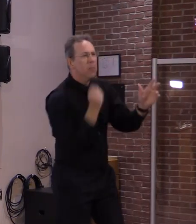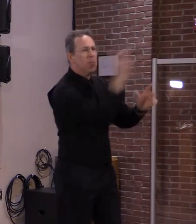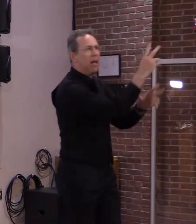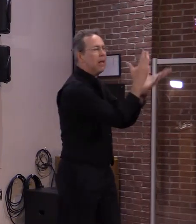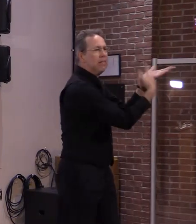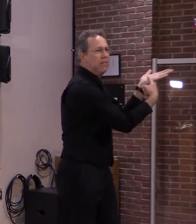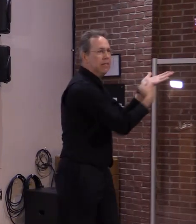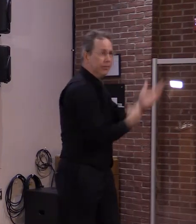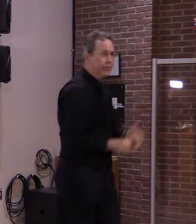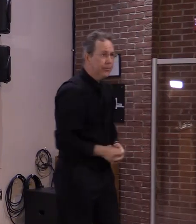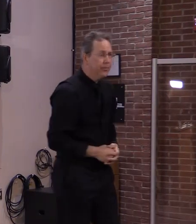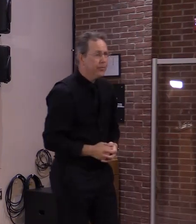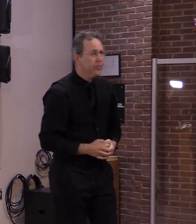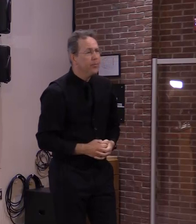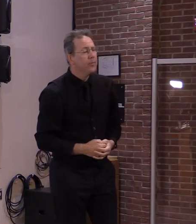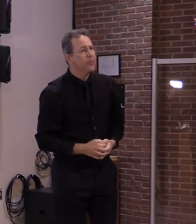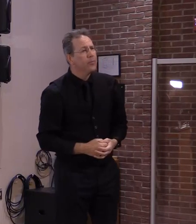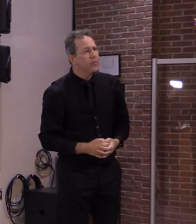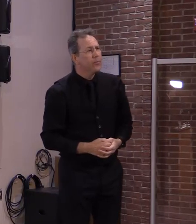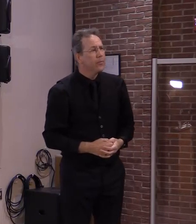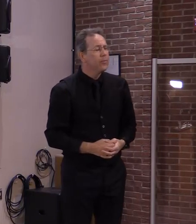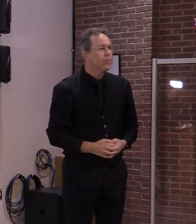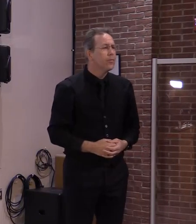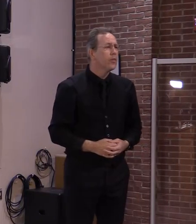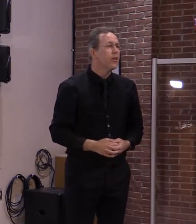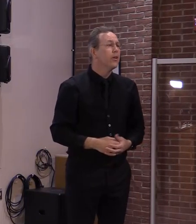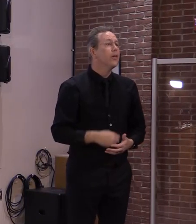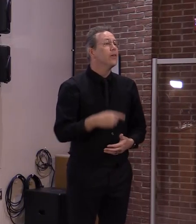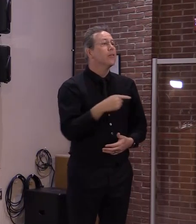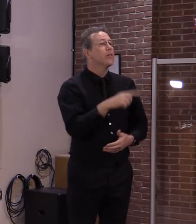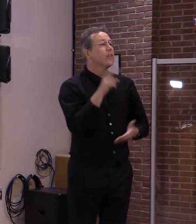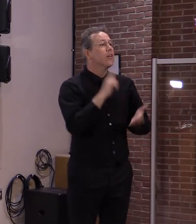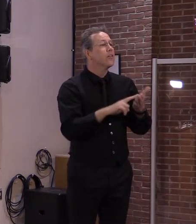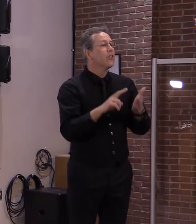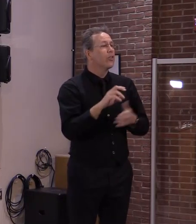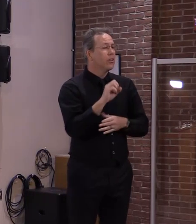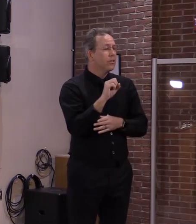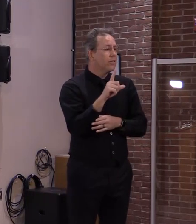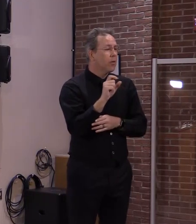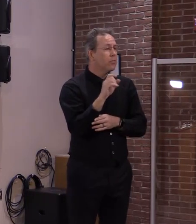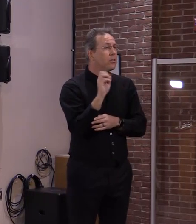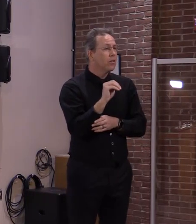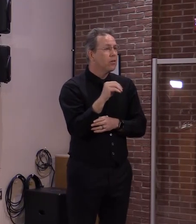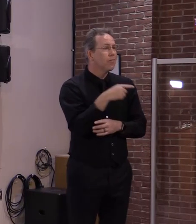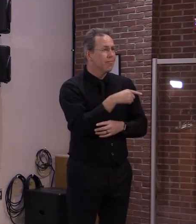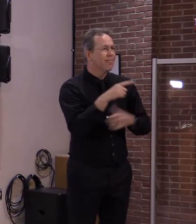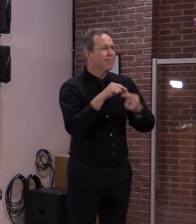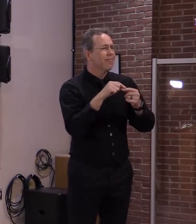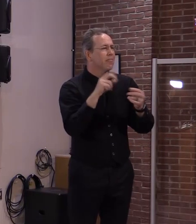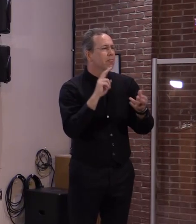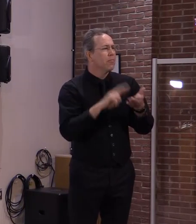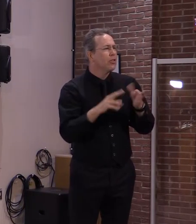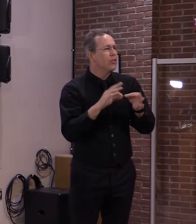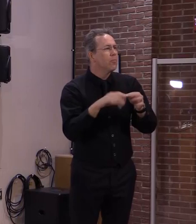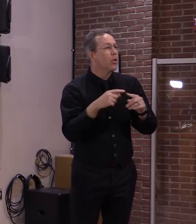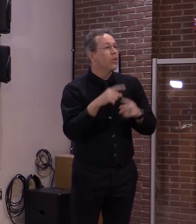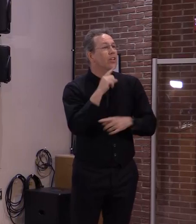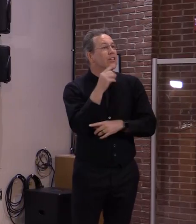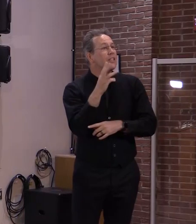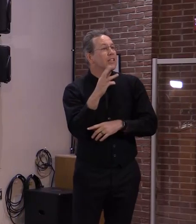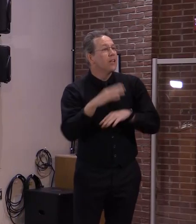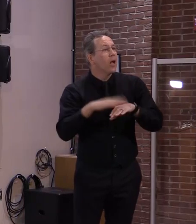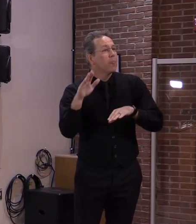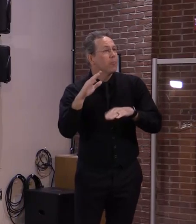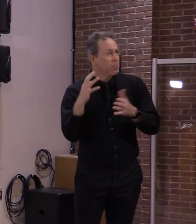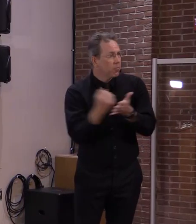As Deputy Secretary Samuelson had mentioned, all Vermonters 16 and older are now eligible for vaccinations,